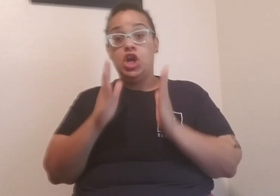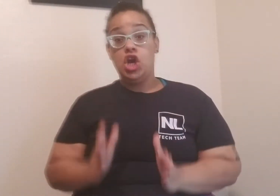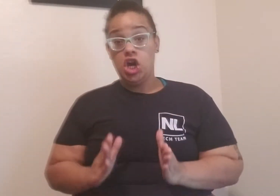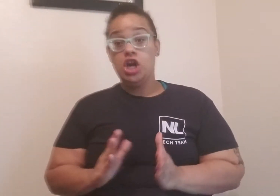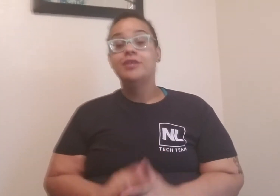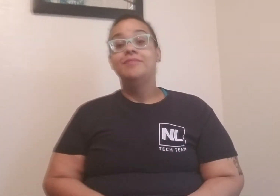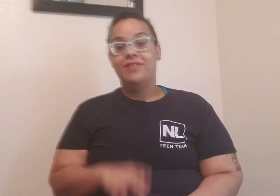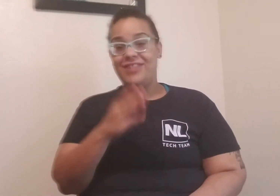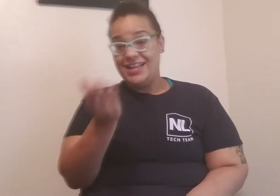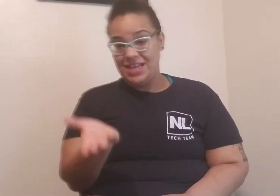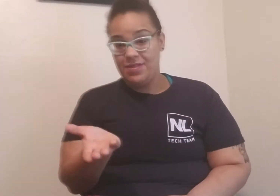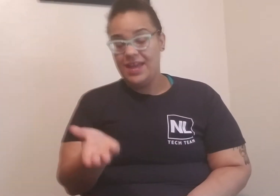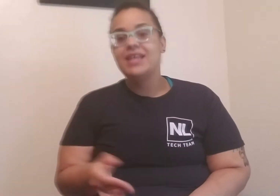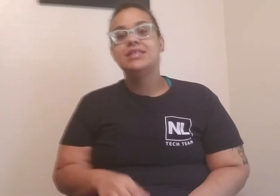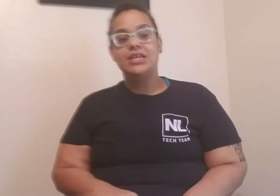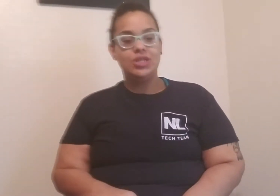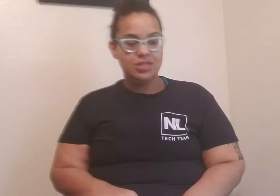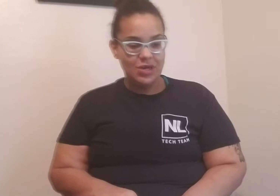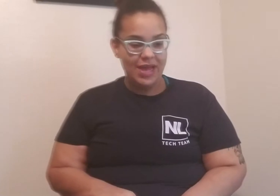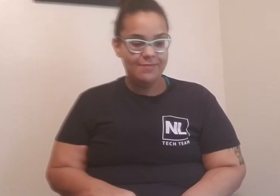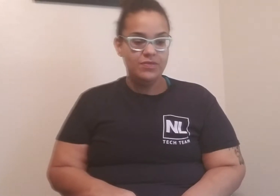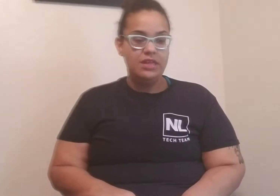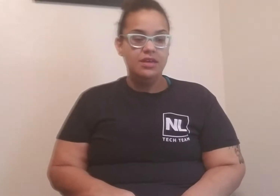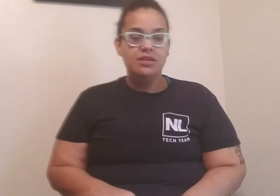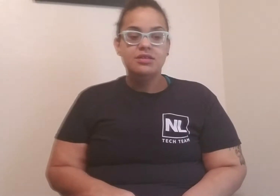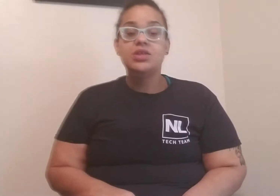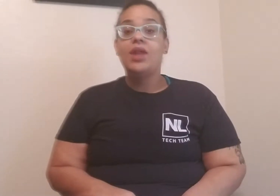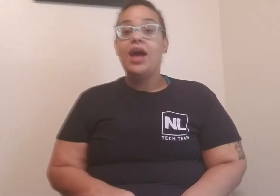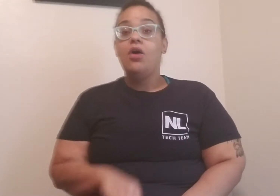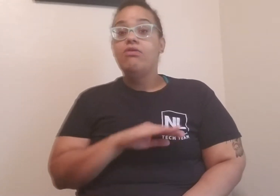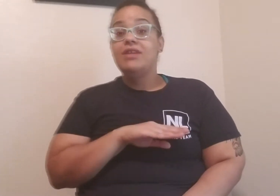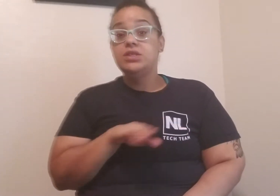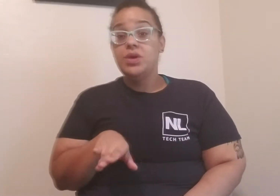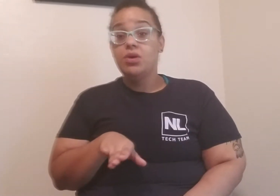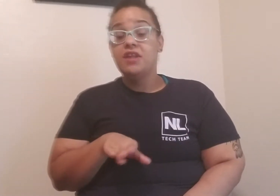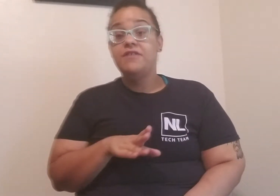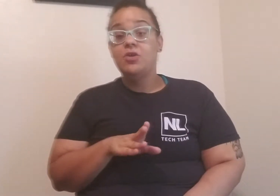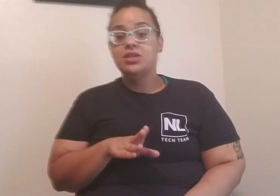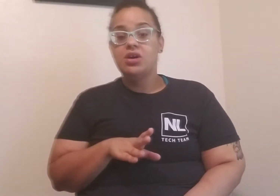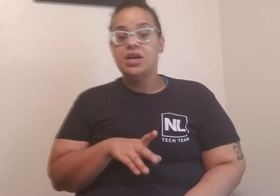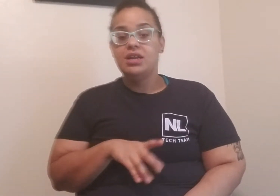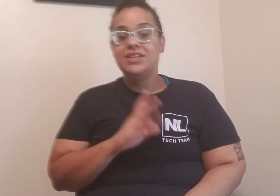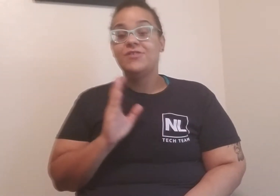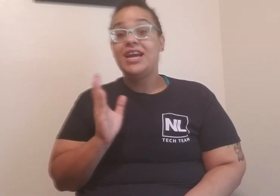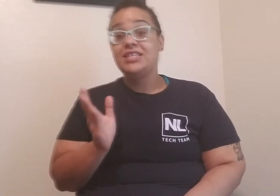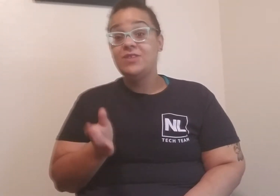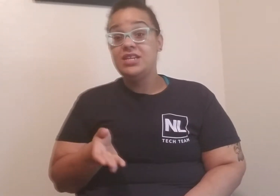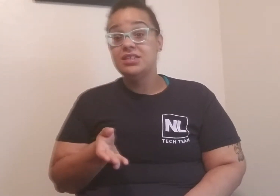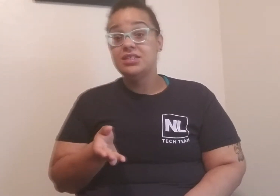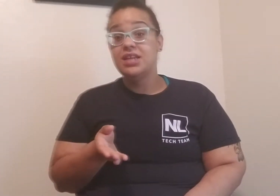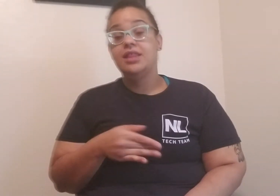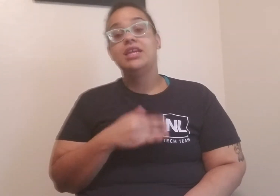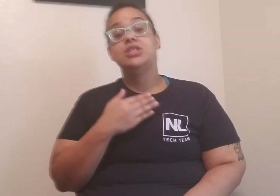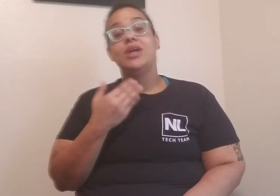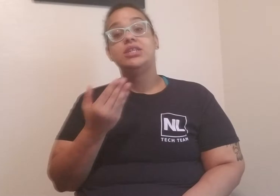interpreter, that type of thing is an agent. Okay. So now this week we're going to focus on different activities and things you like to